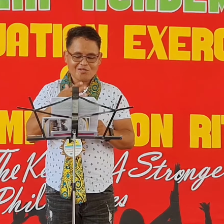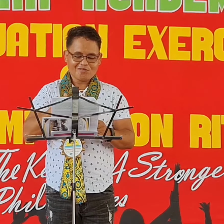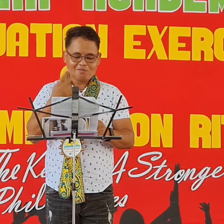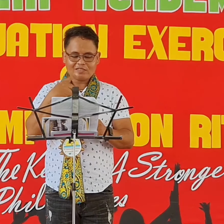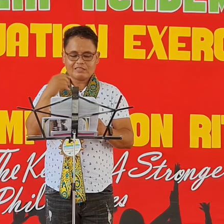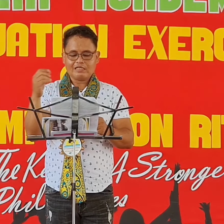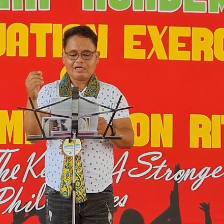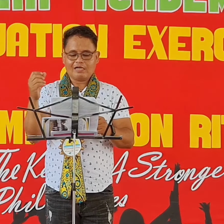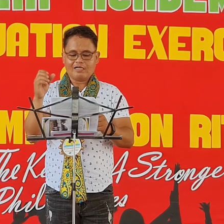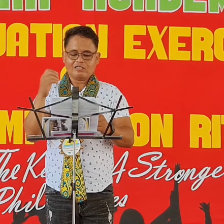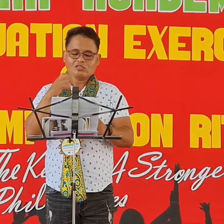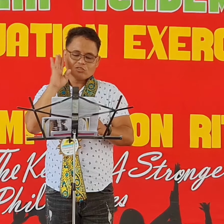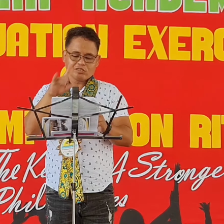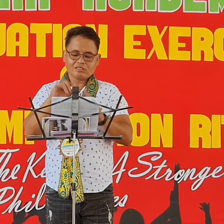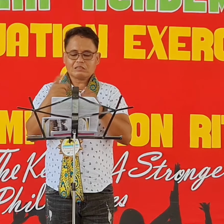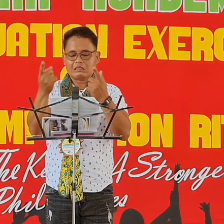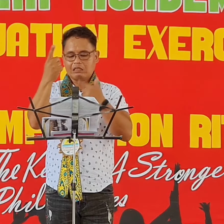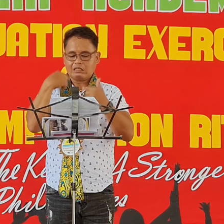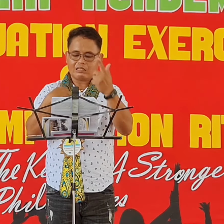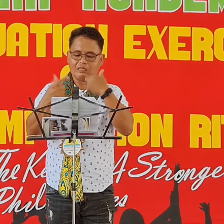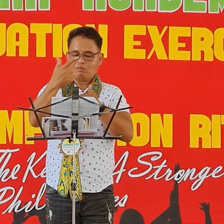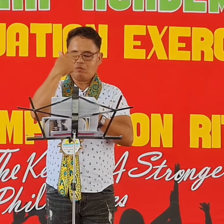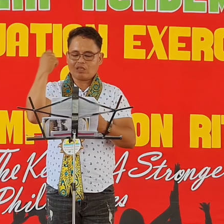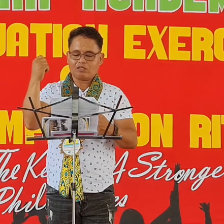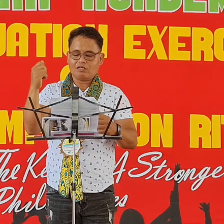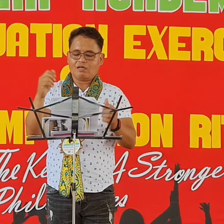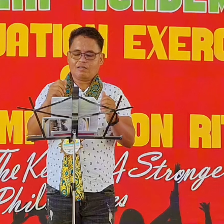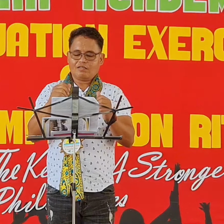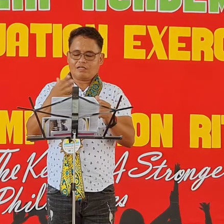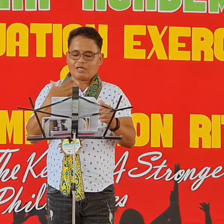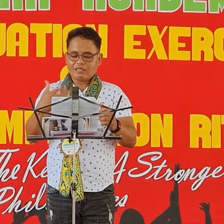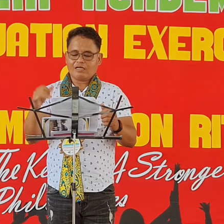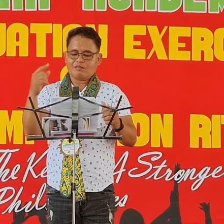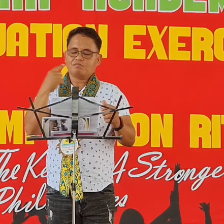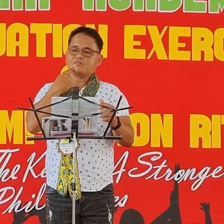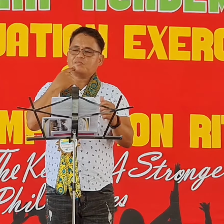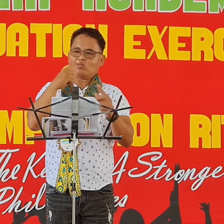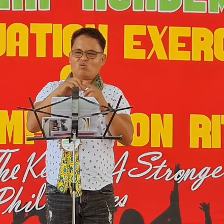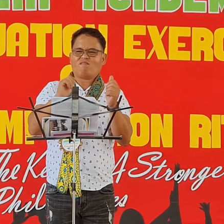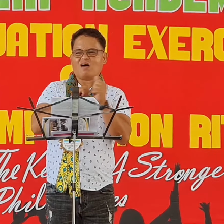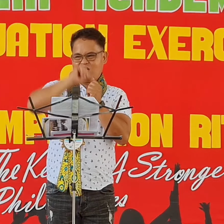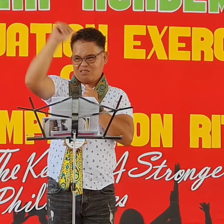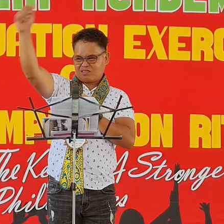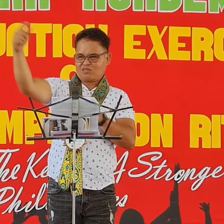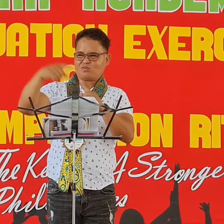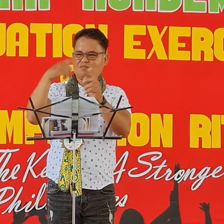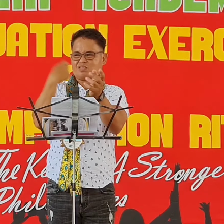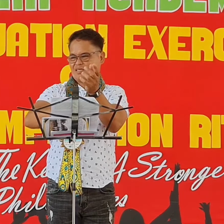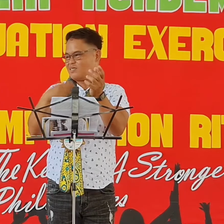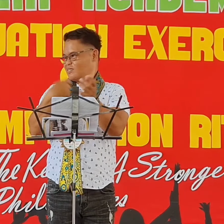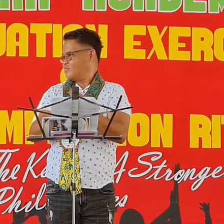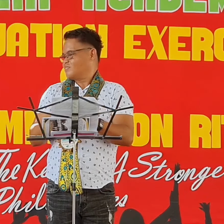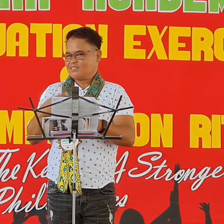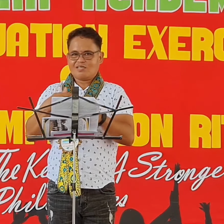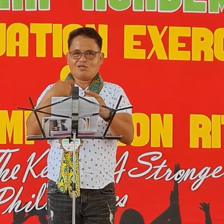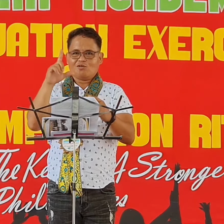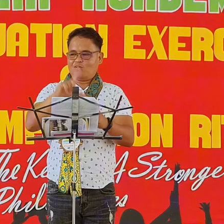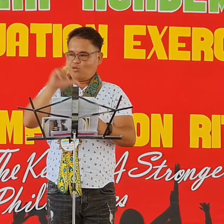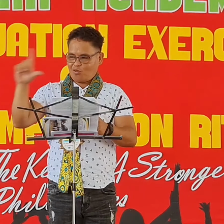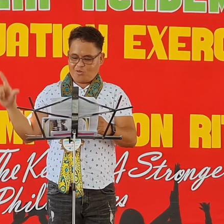My parents and siblings cried. Because they missed us. Because Tag Billeran